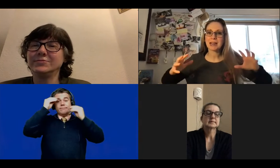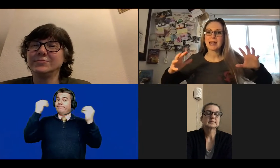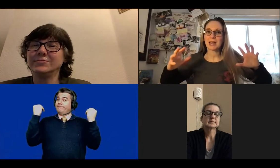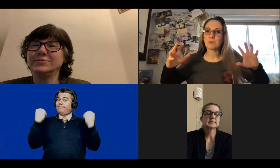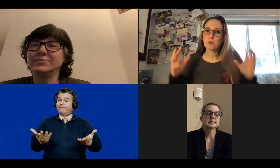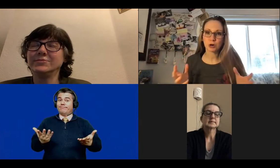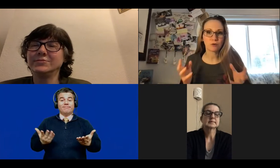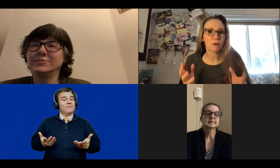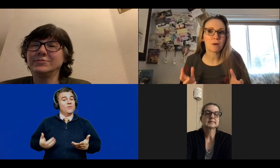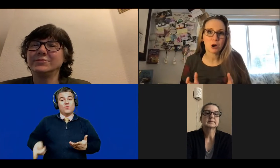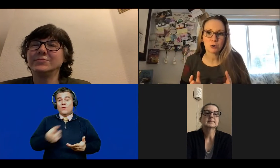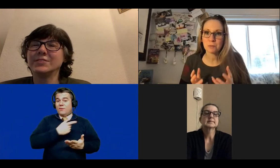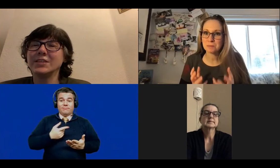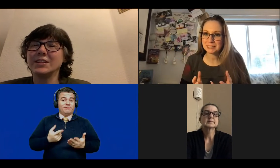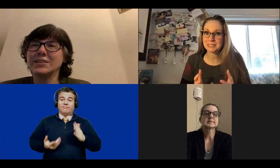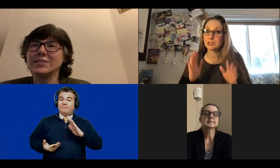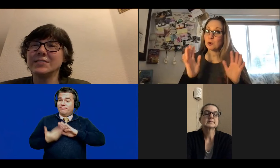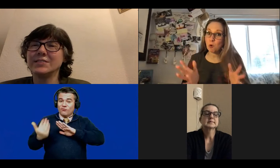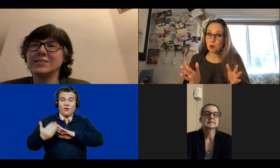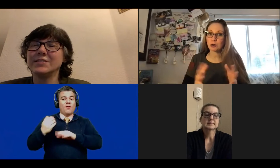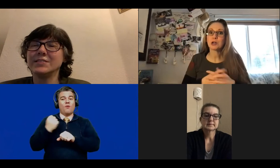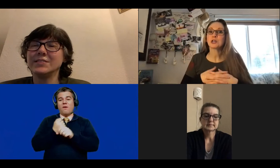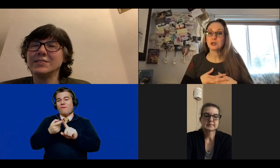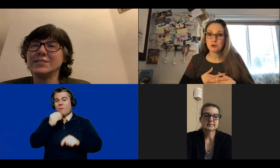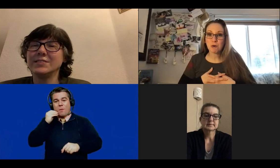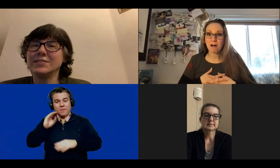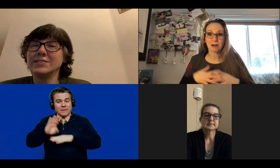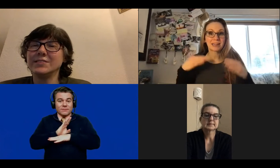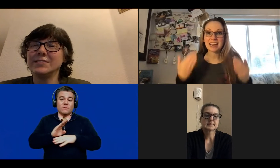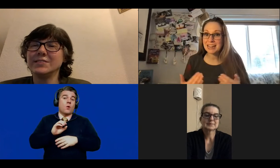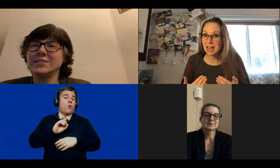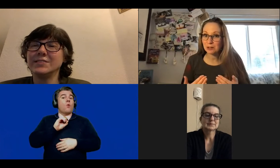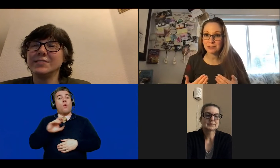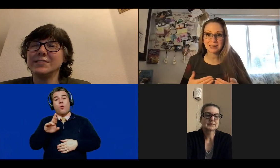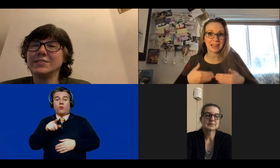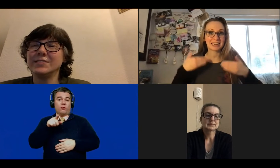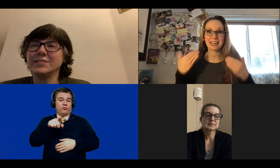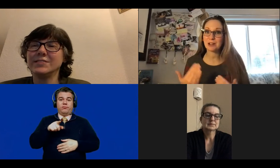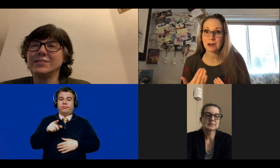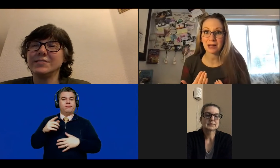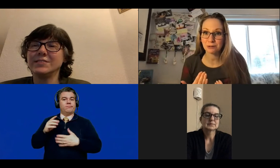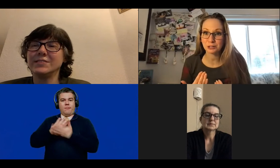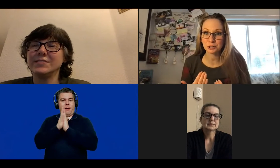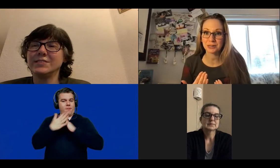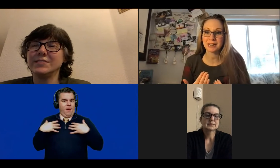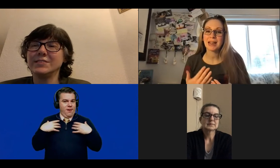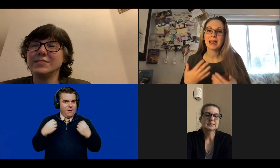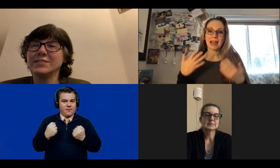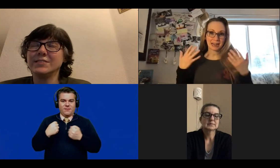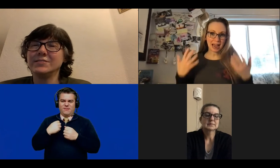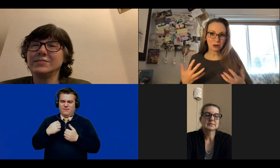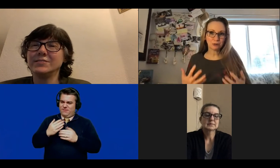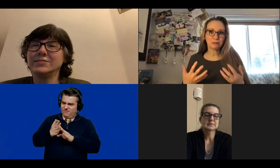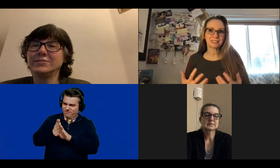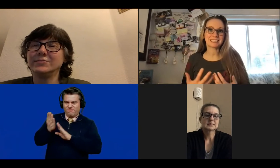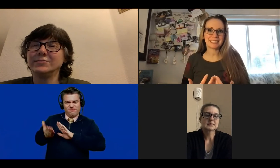run a work from home business, or you are getting healthy and getting on a health journey.